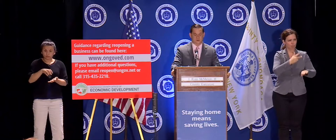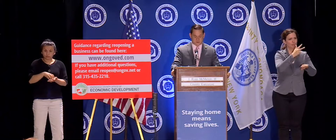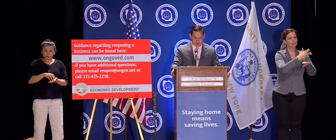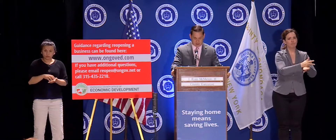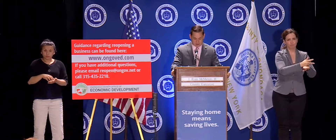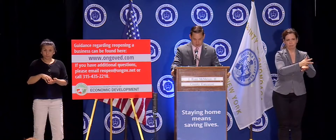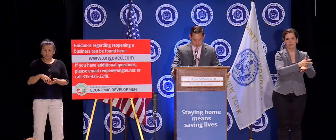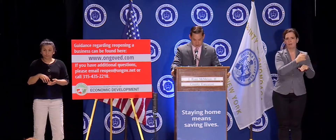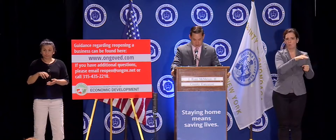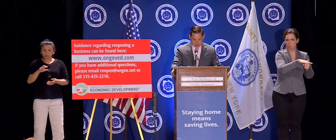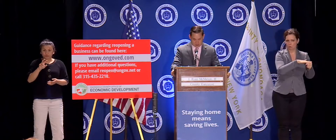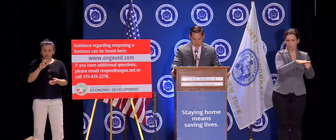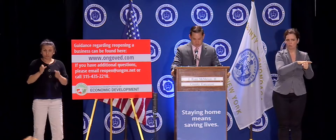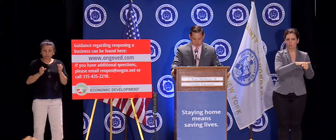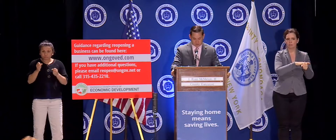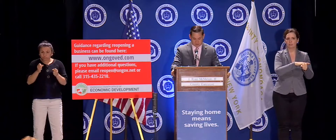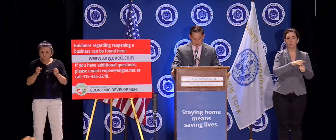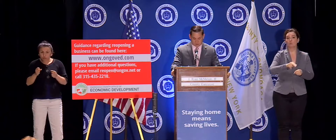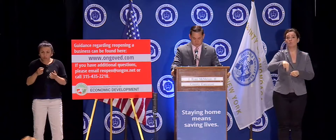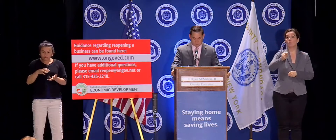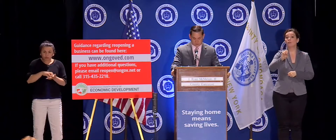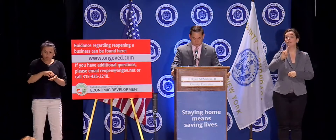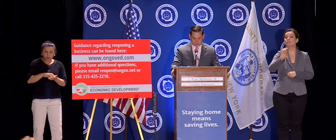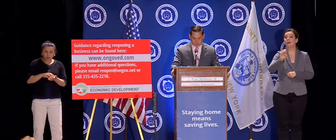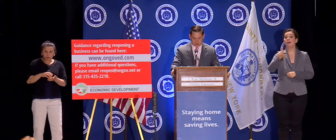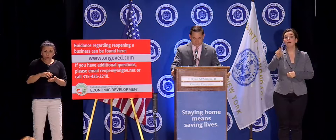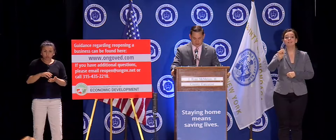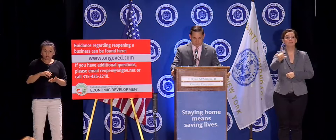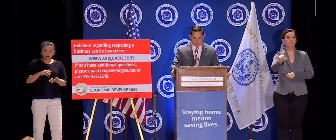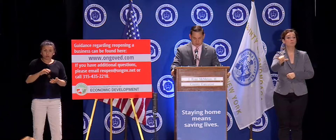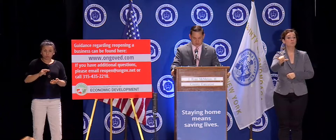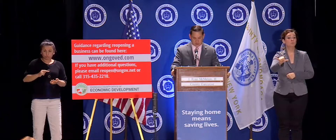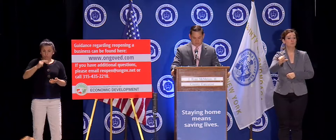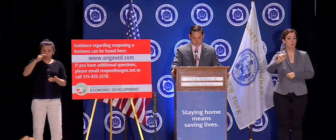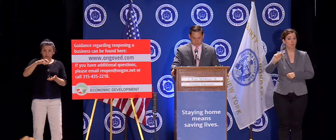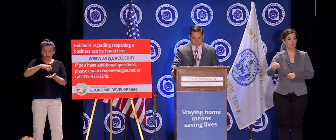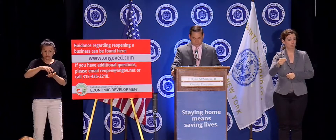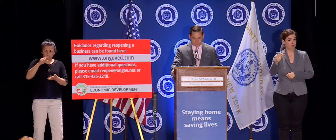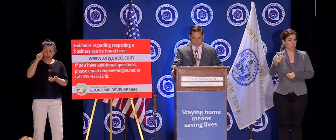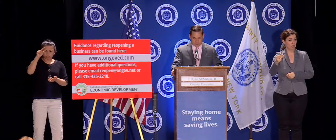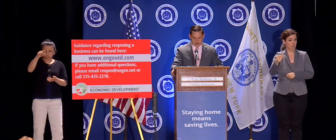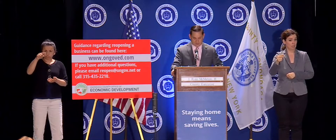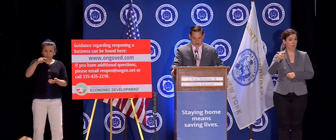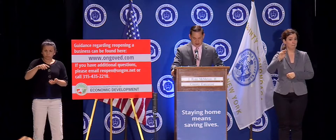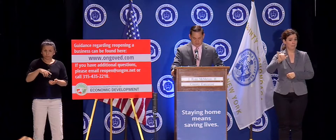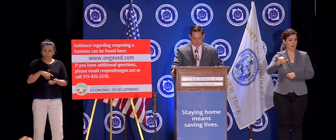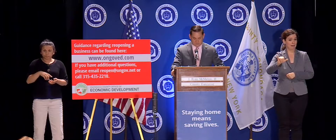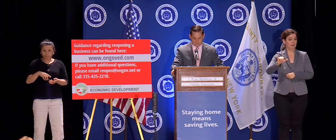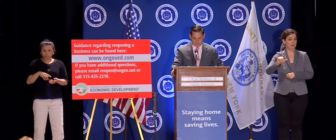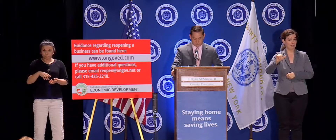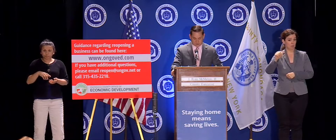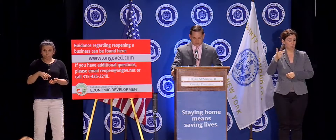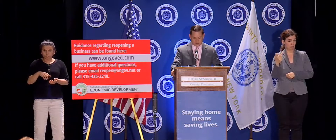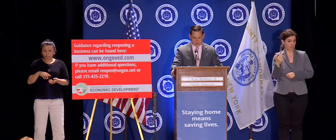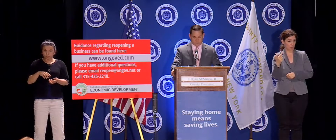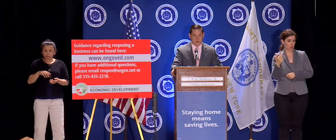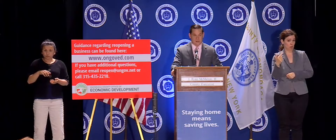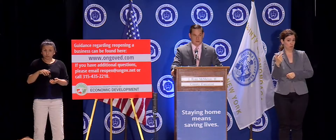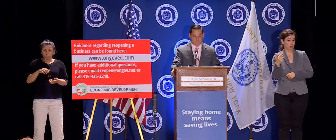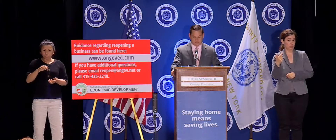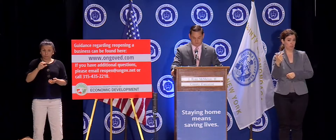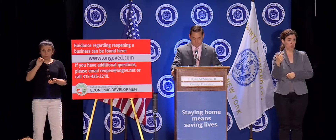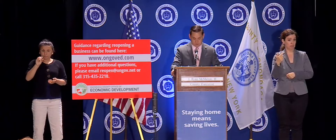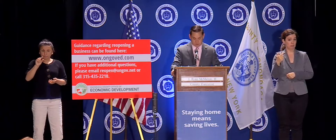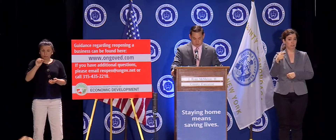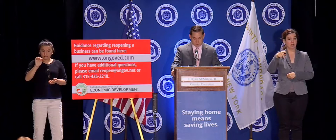city's north side. Thursday, May 21st, the Pastime Athletic Club, 9 to 5. That's on North